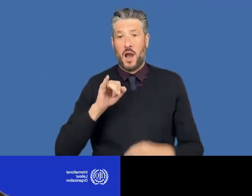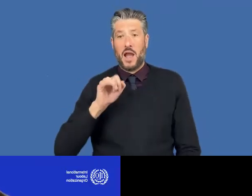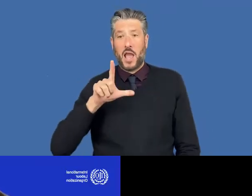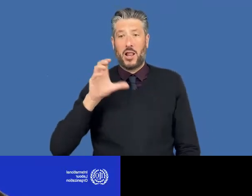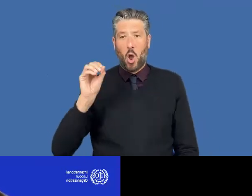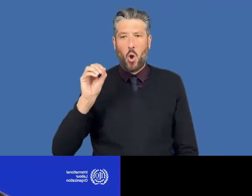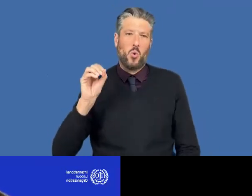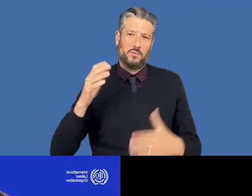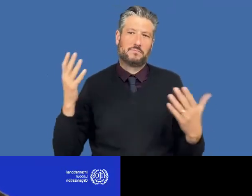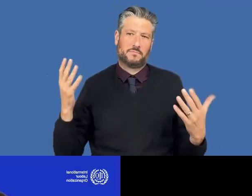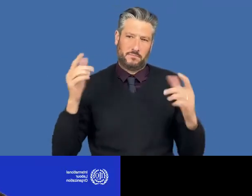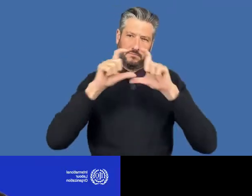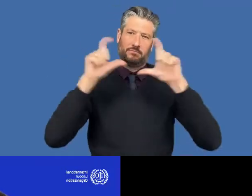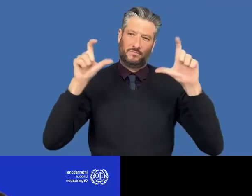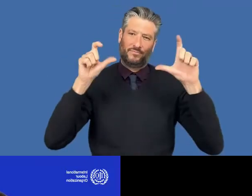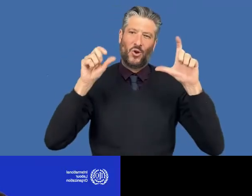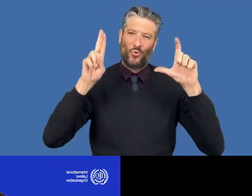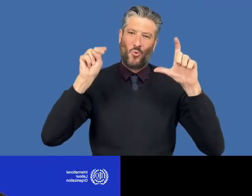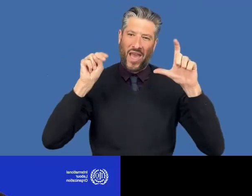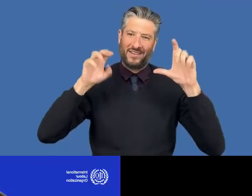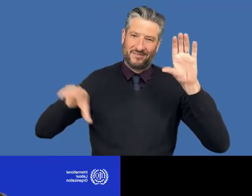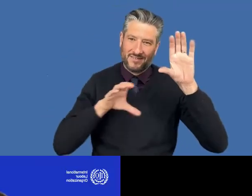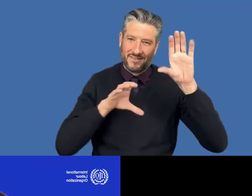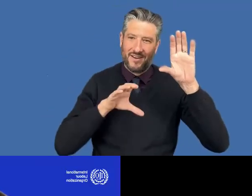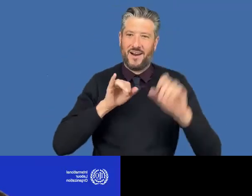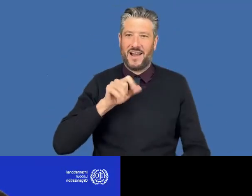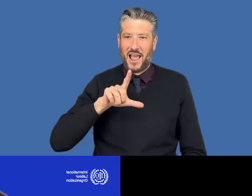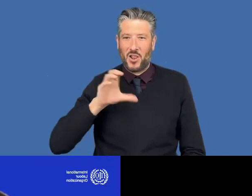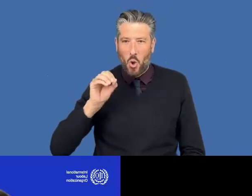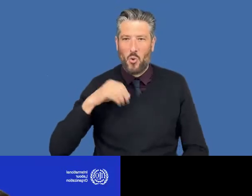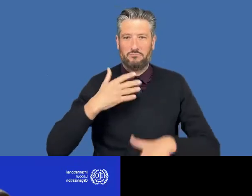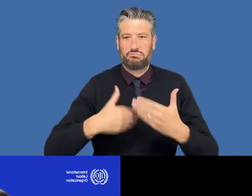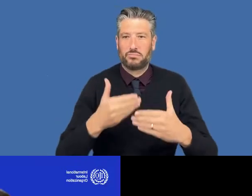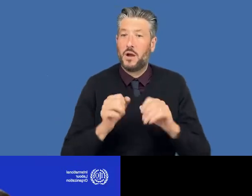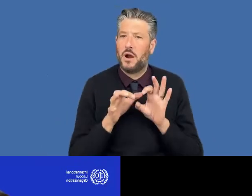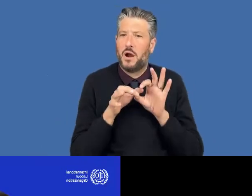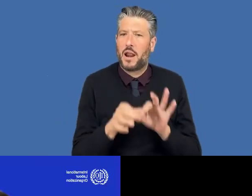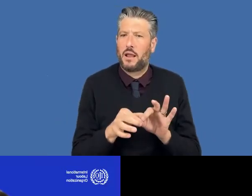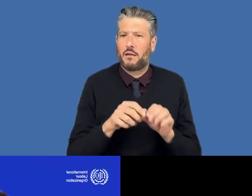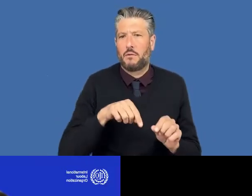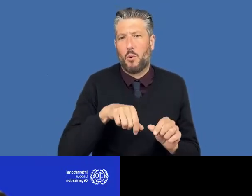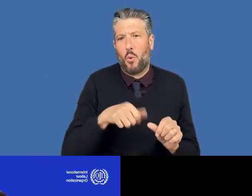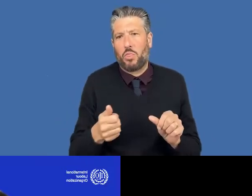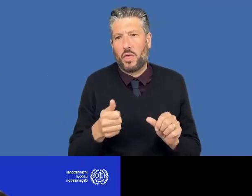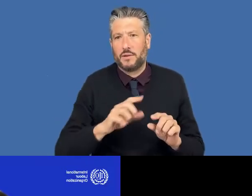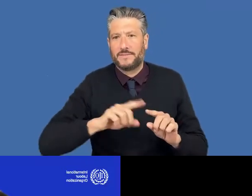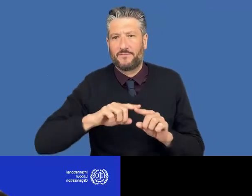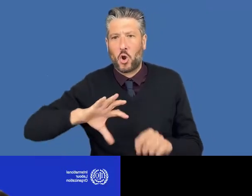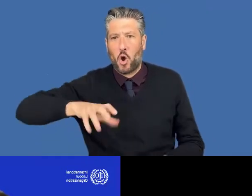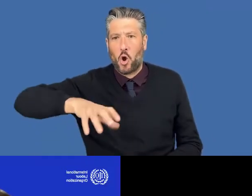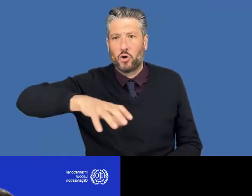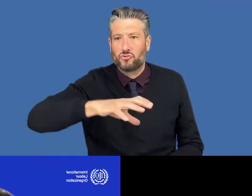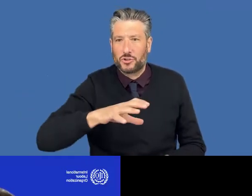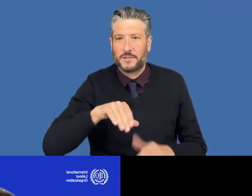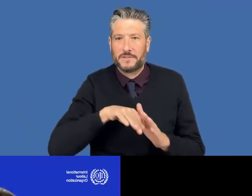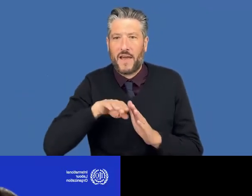Nations system, obviously also we have a focus on developing countries. You mentioned a few examples, Karine, and I think that's always important to remember. So